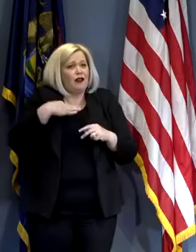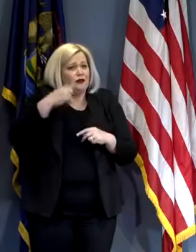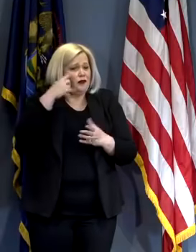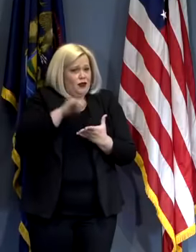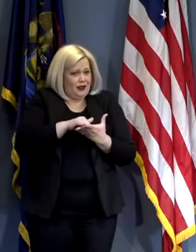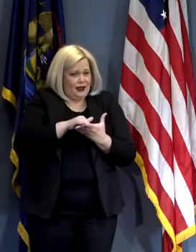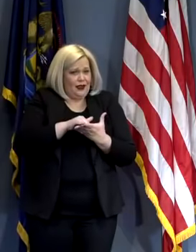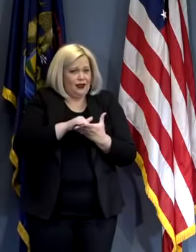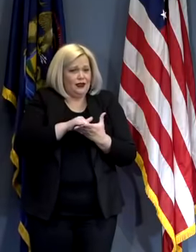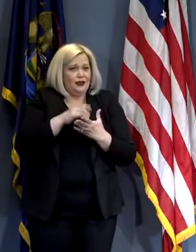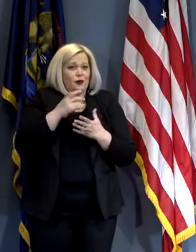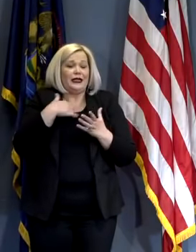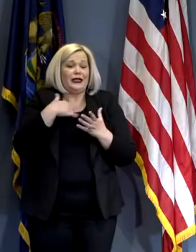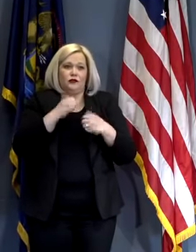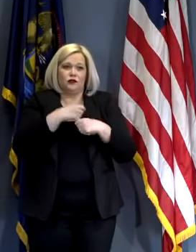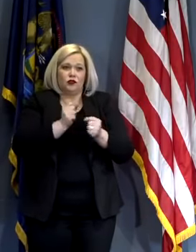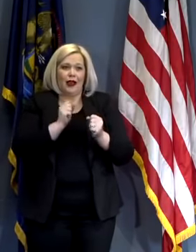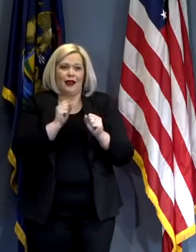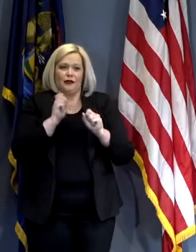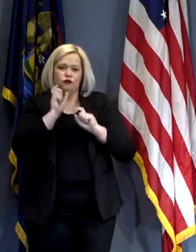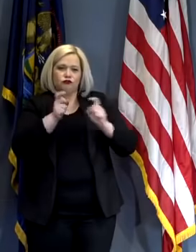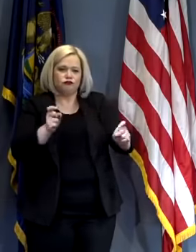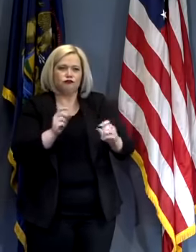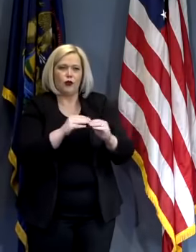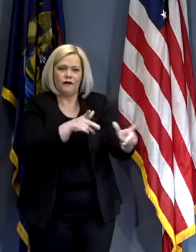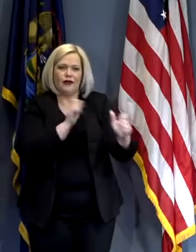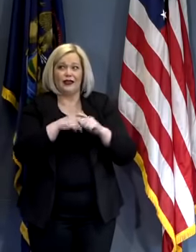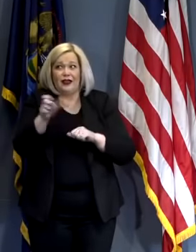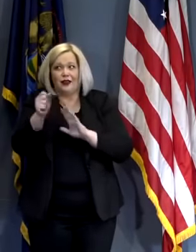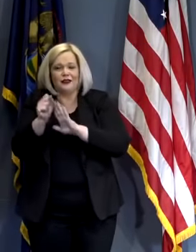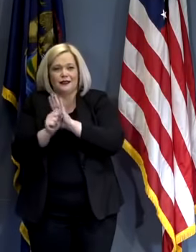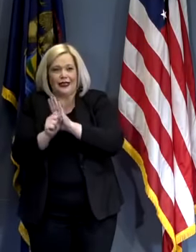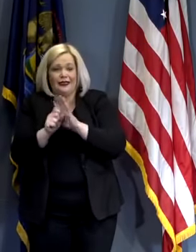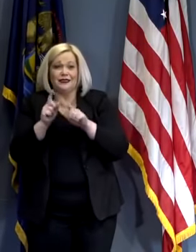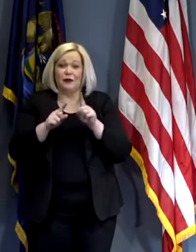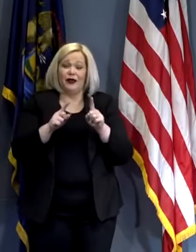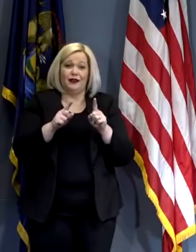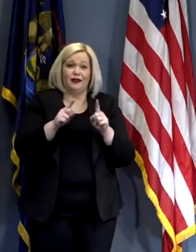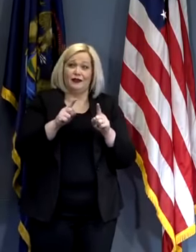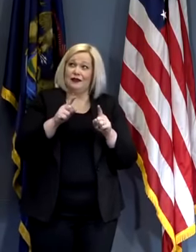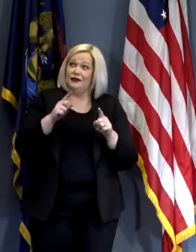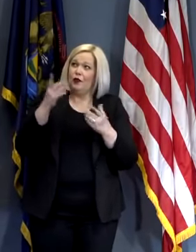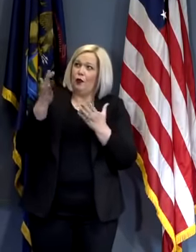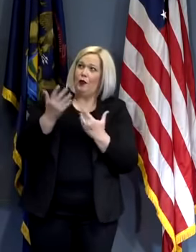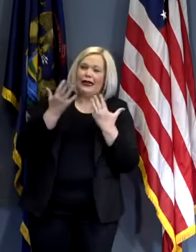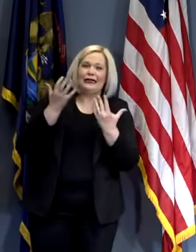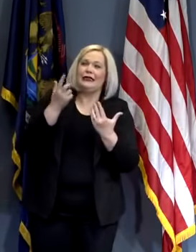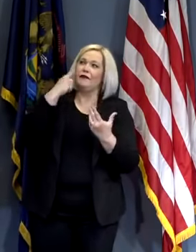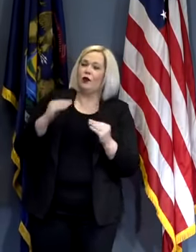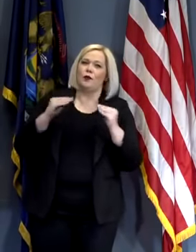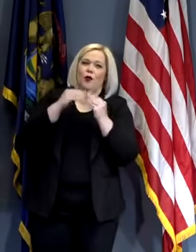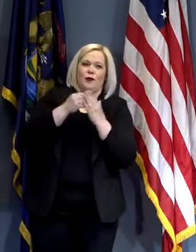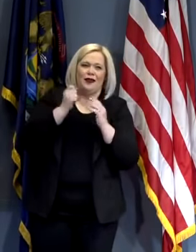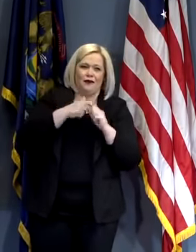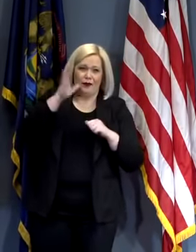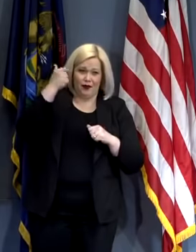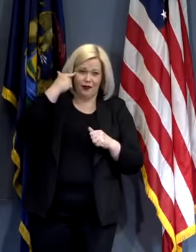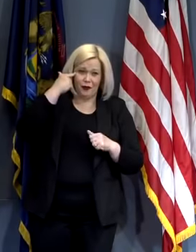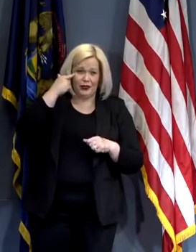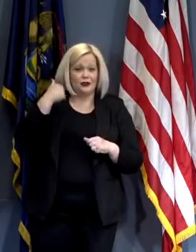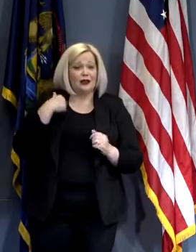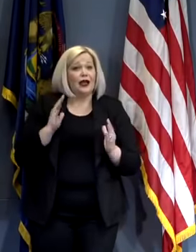Faster than most states, but our reimbursement is shy of what it should be. I'm